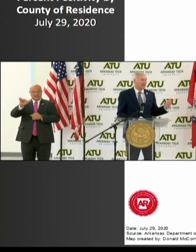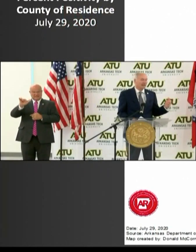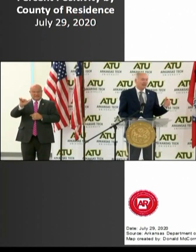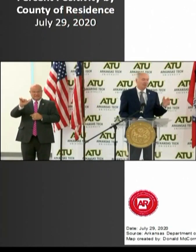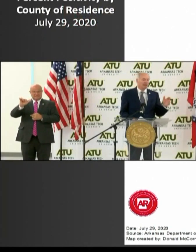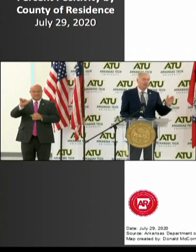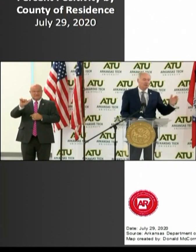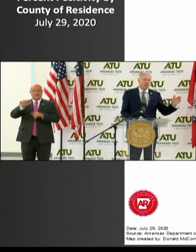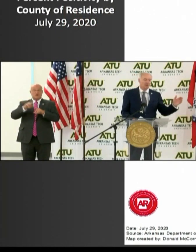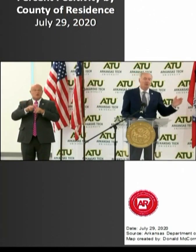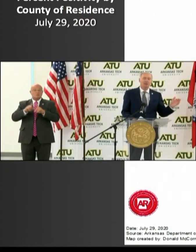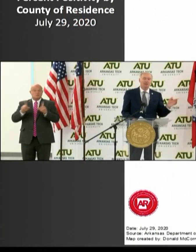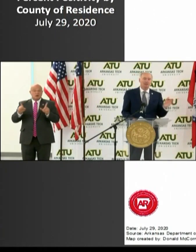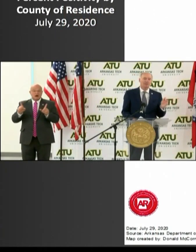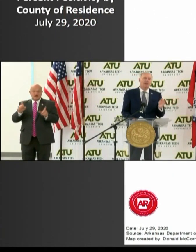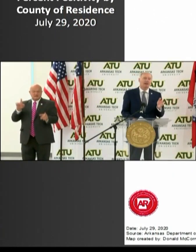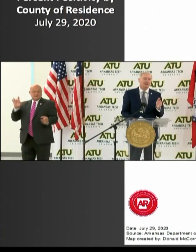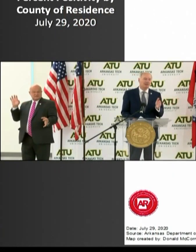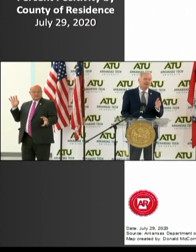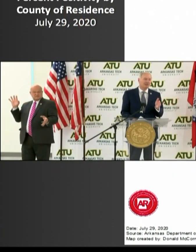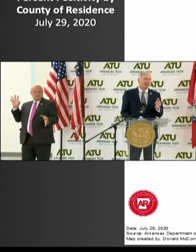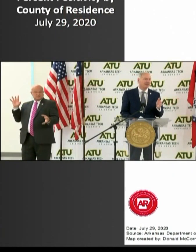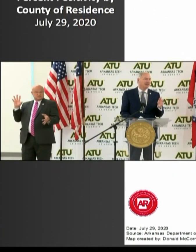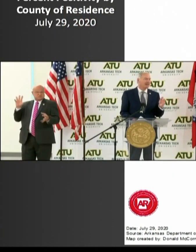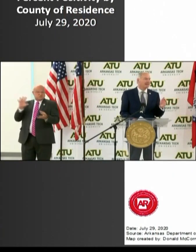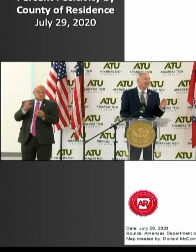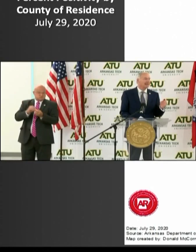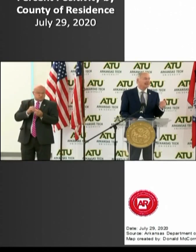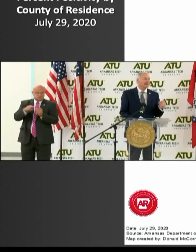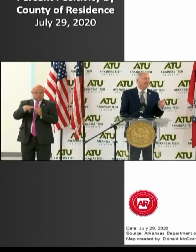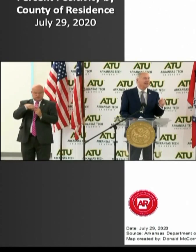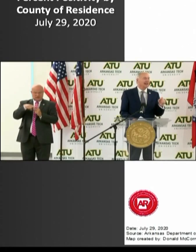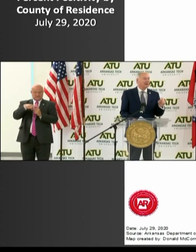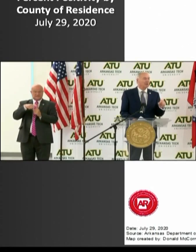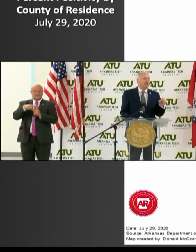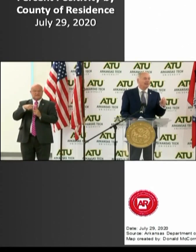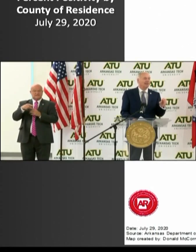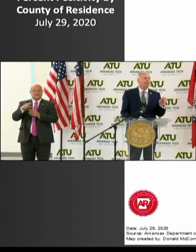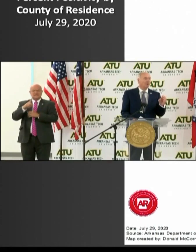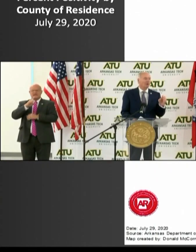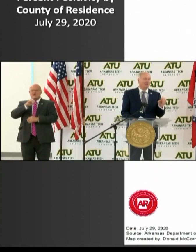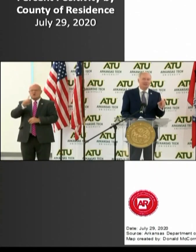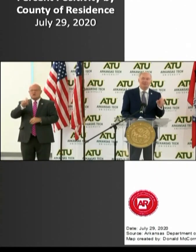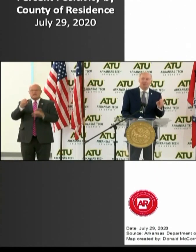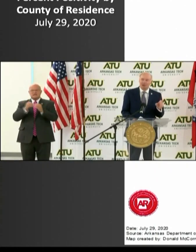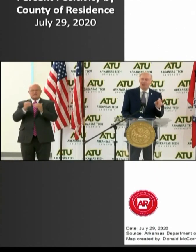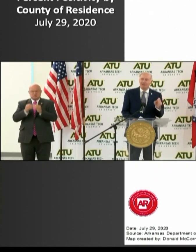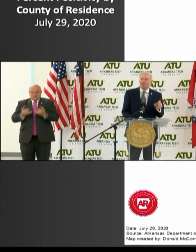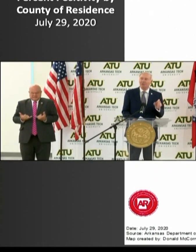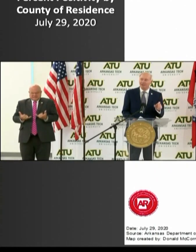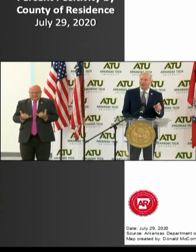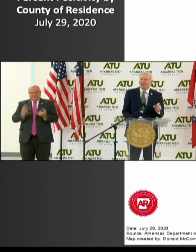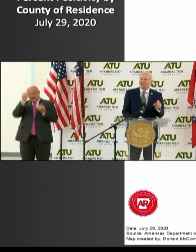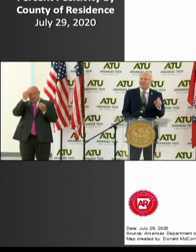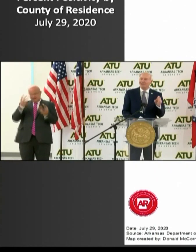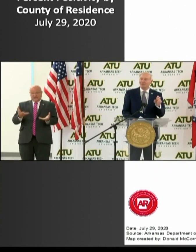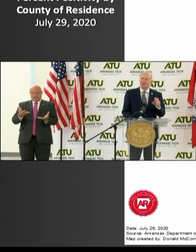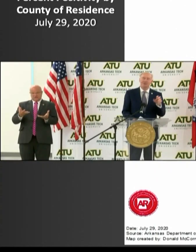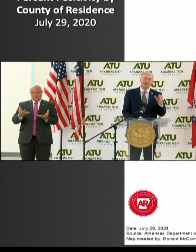residence, but it was cumulative positivity, and I indicated that I really need more contemporary